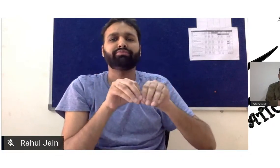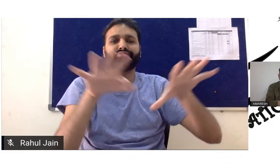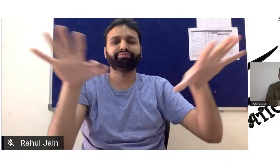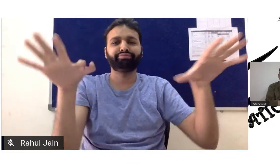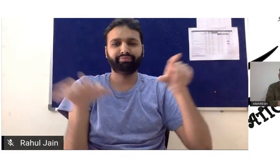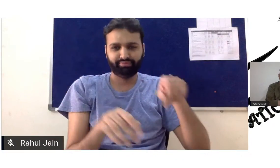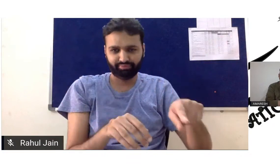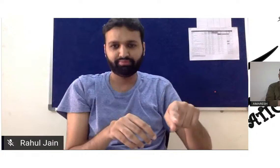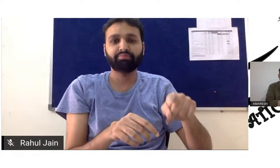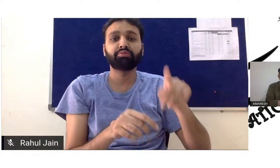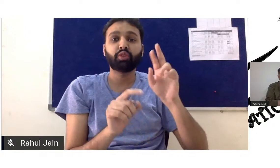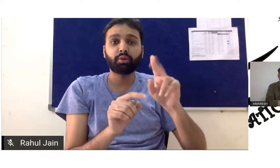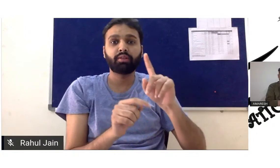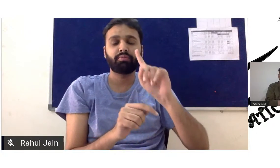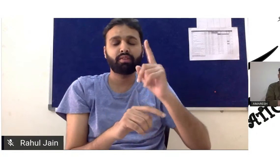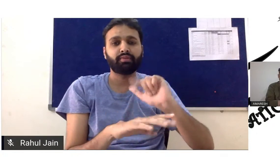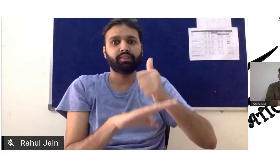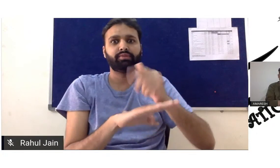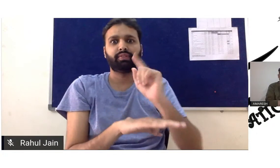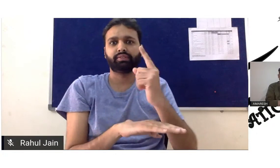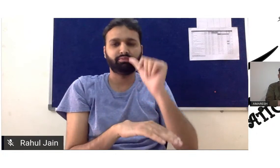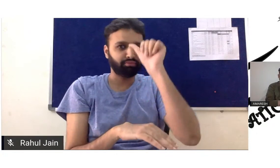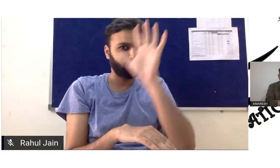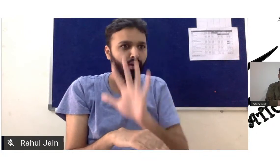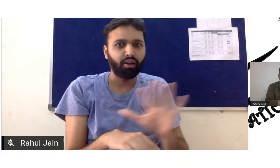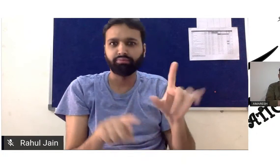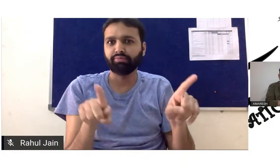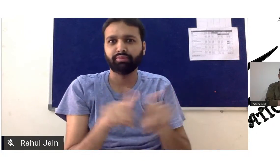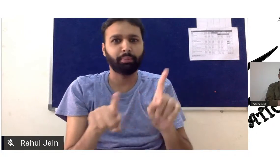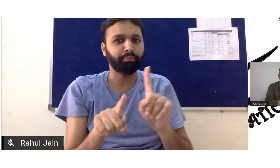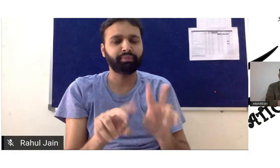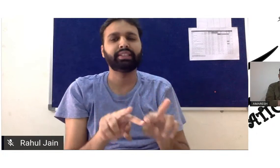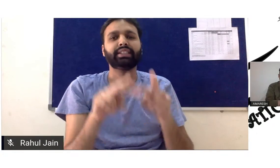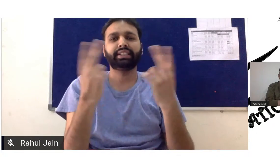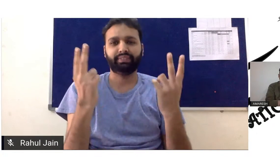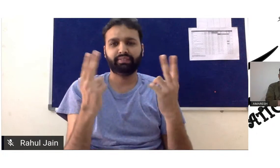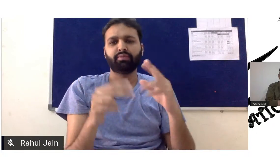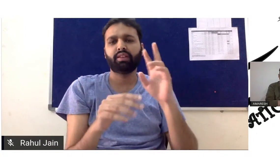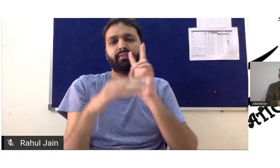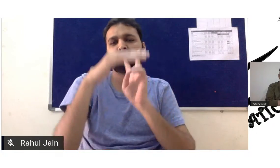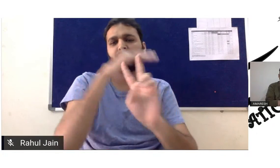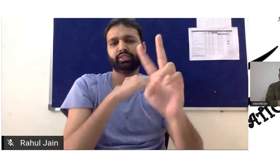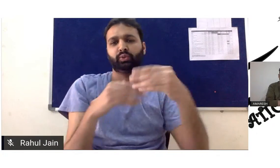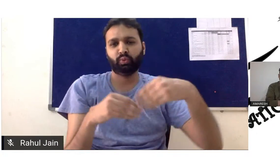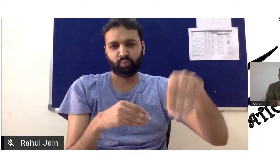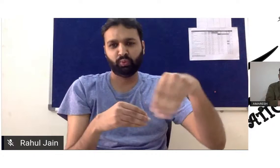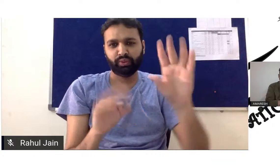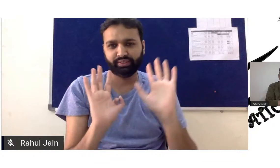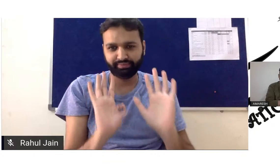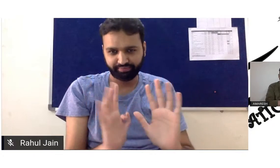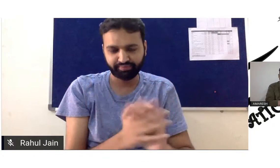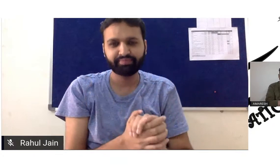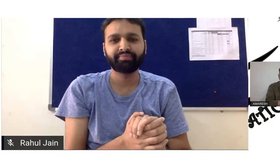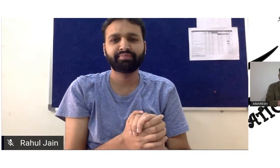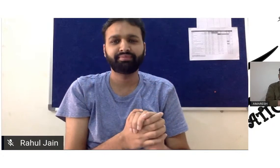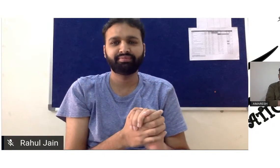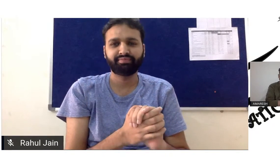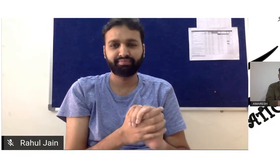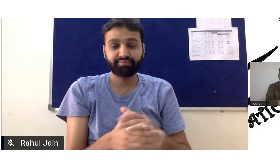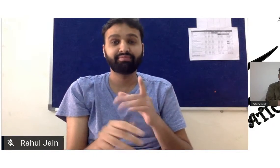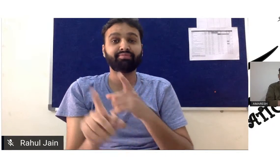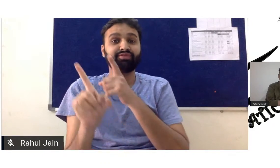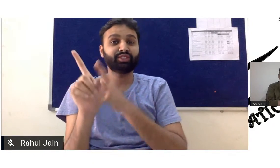for education, for educational purposes. So this, I think, is the first